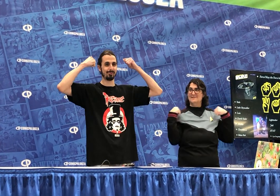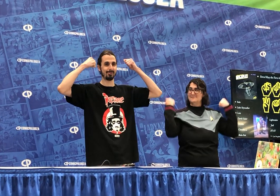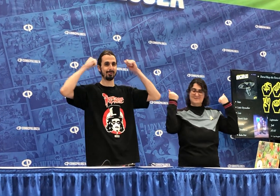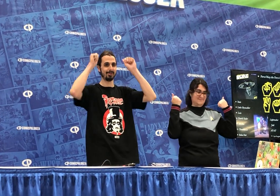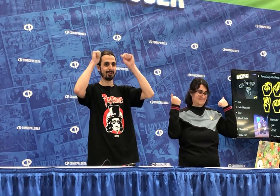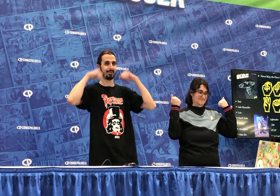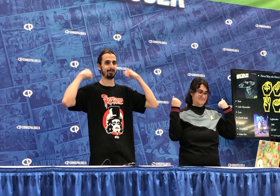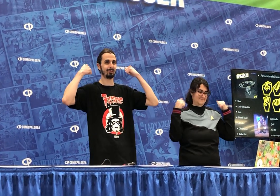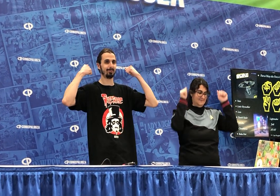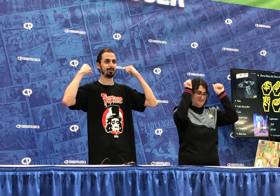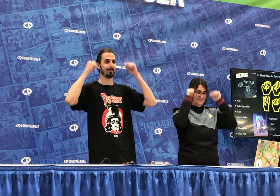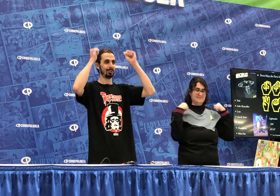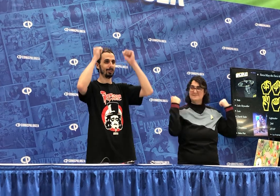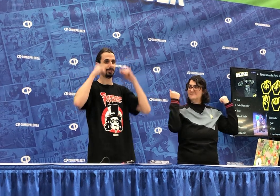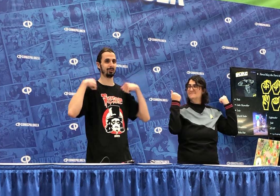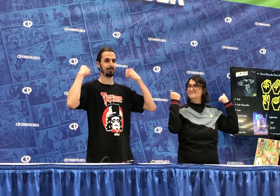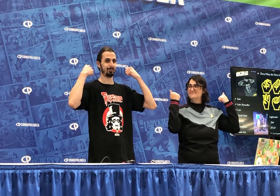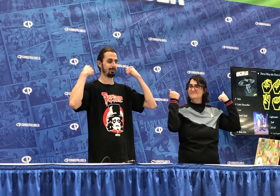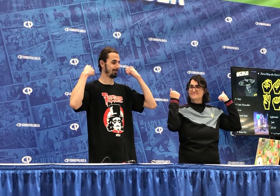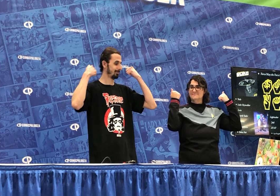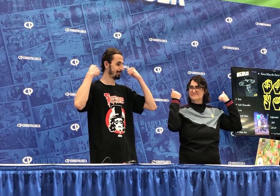A's, Ahsoka,